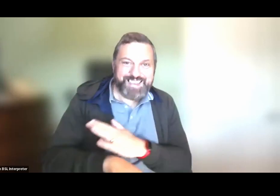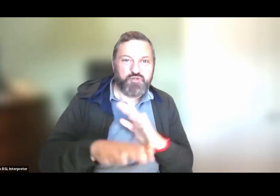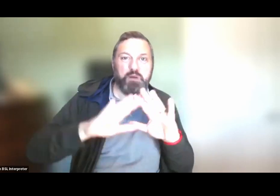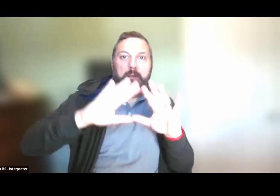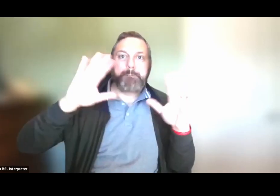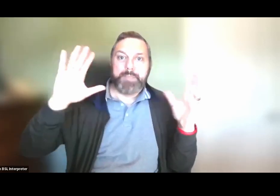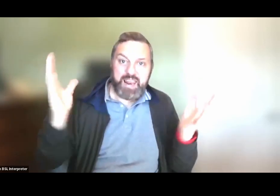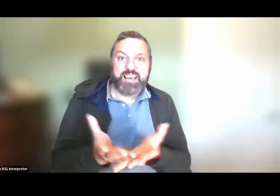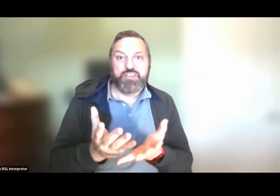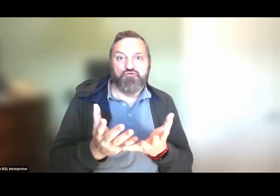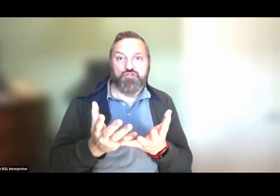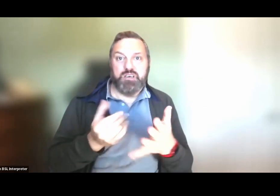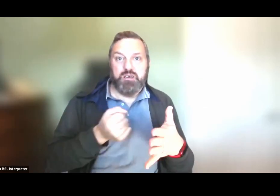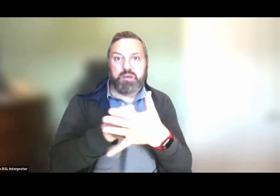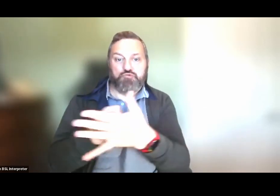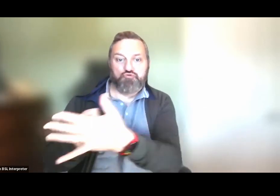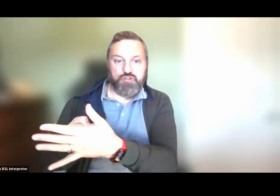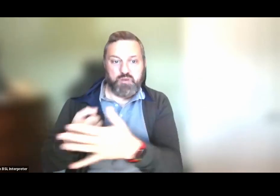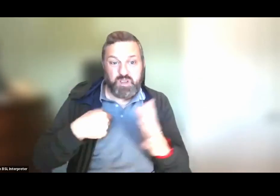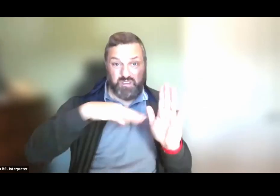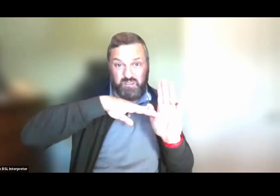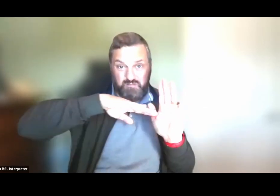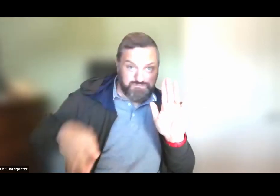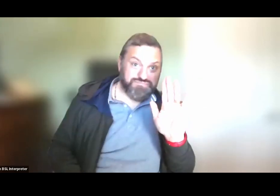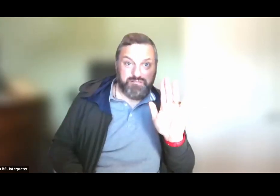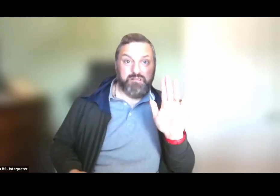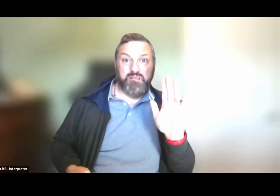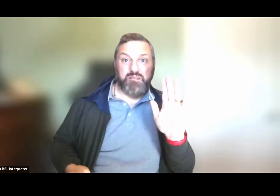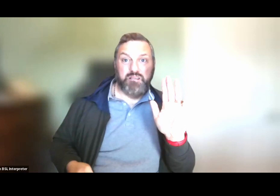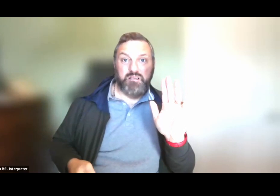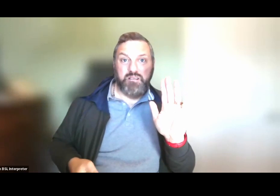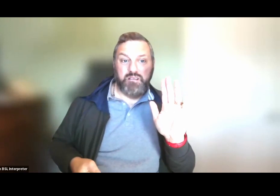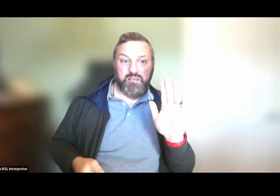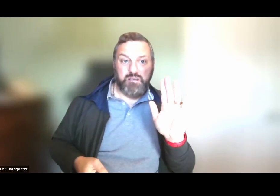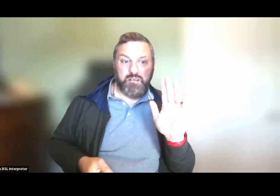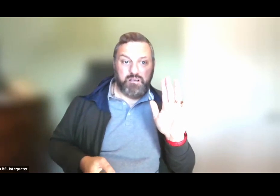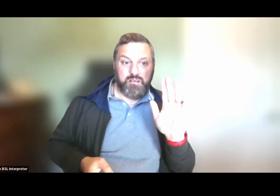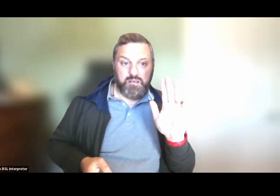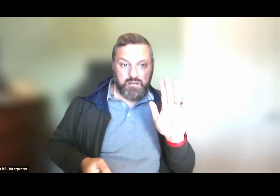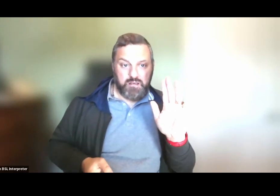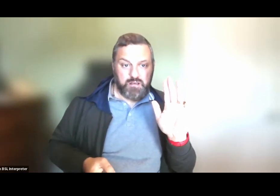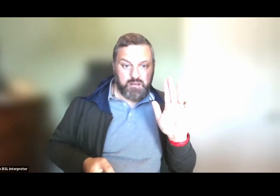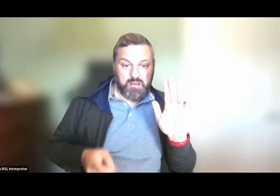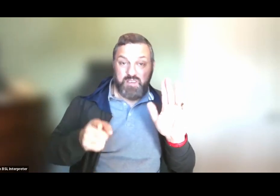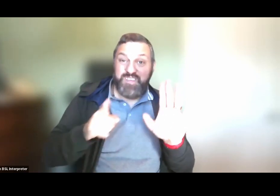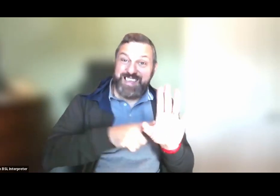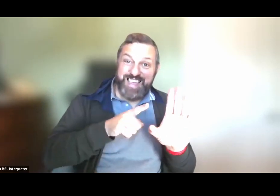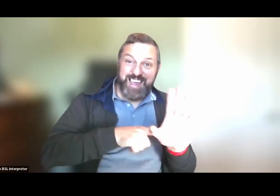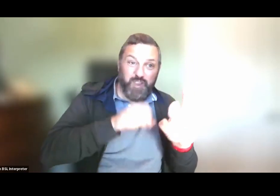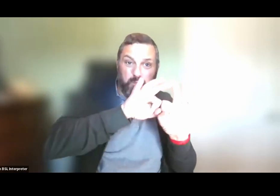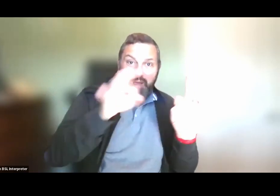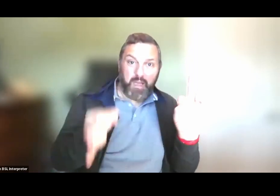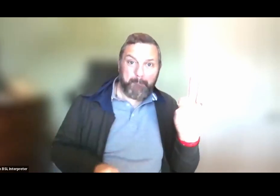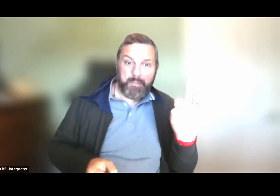boundaries. So we need this to really fall much further and much faster than it is. If this yellow pipe, this is